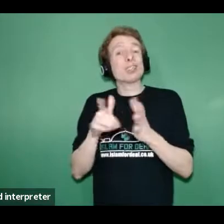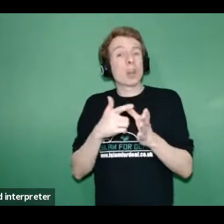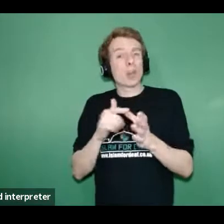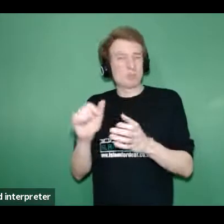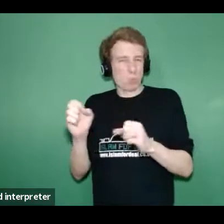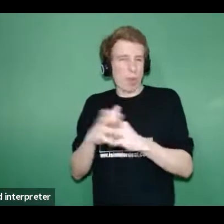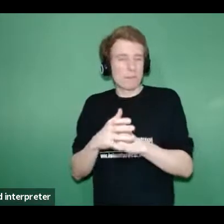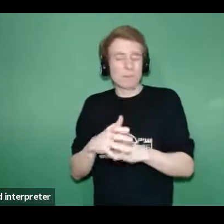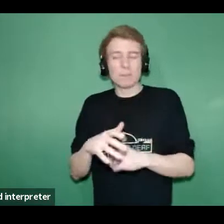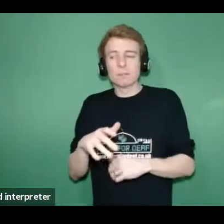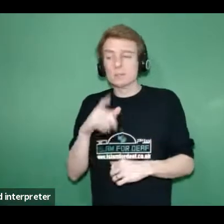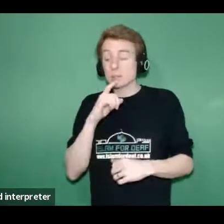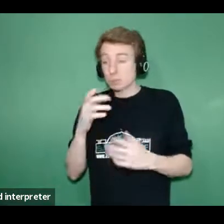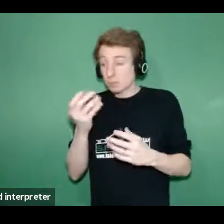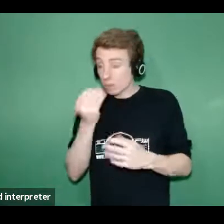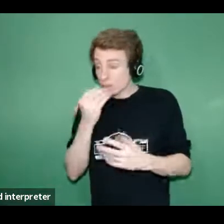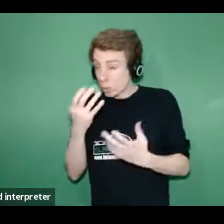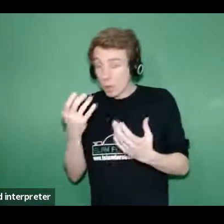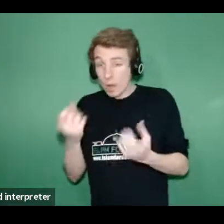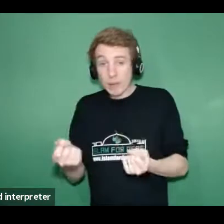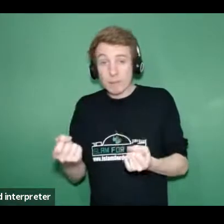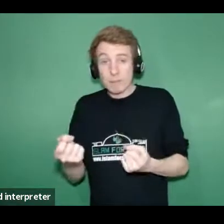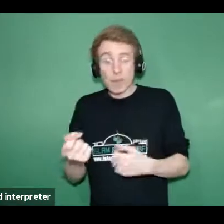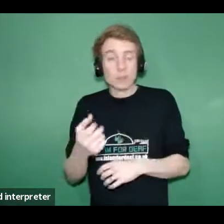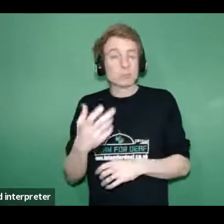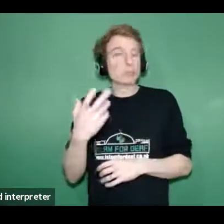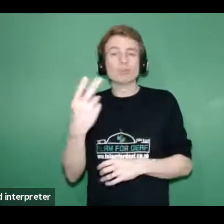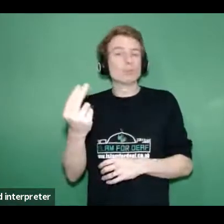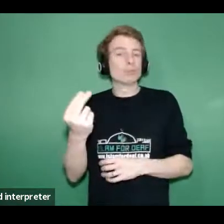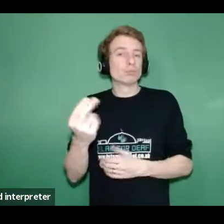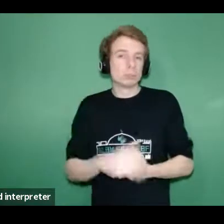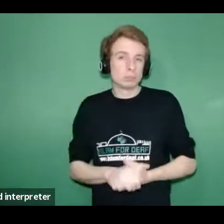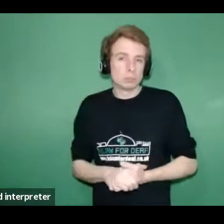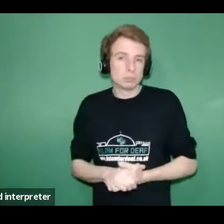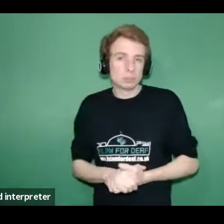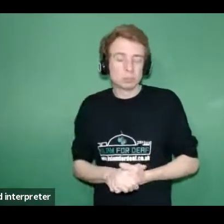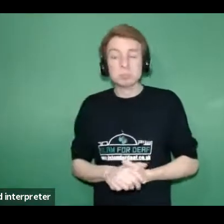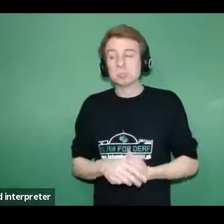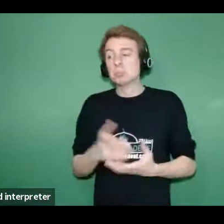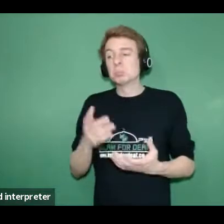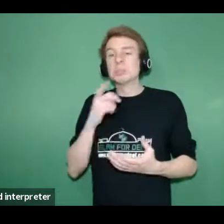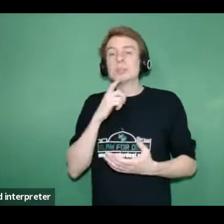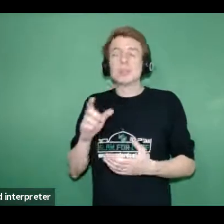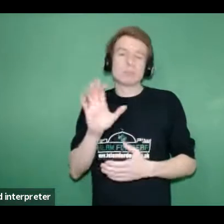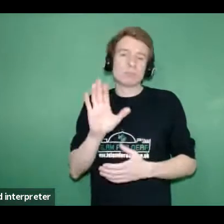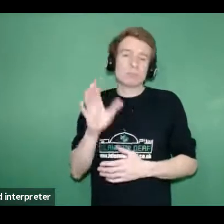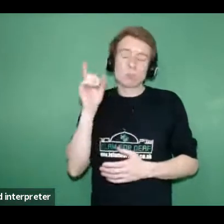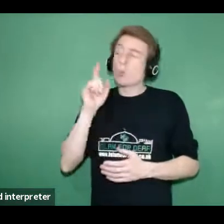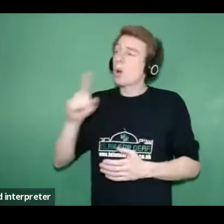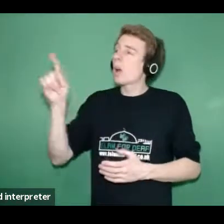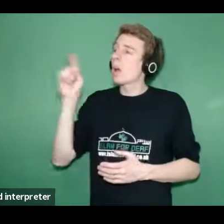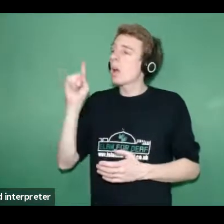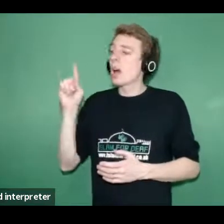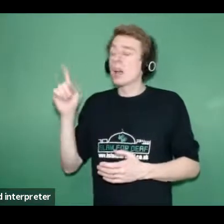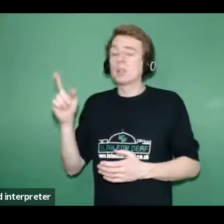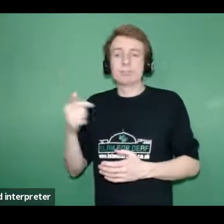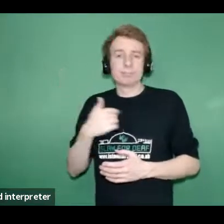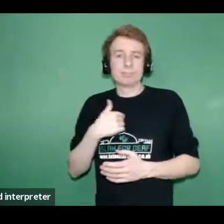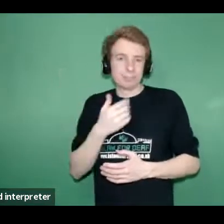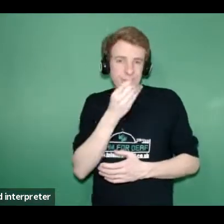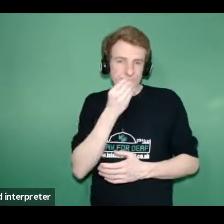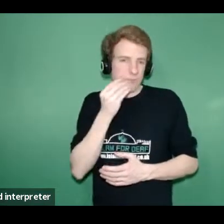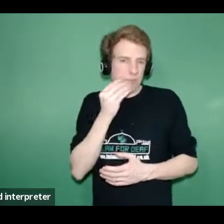answered in the negative, that they didn't have any food. So he responded and said, "Oh Allah, indeed, in that case, I am